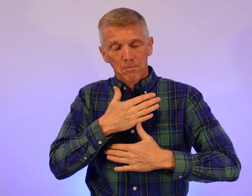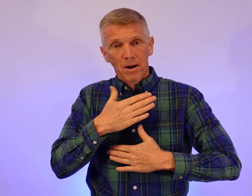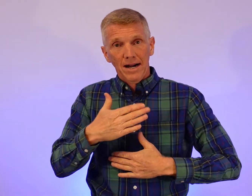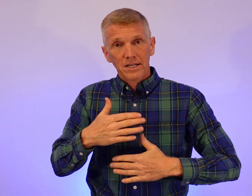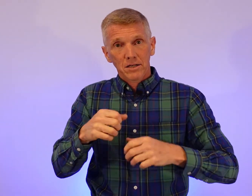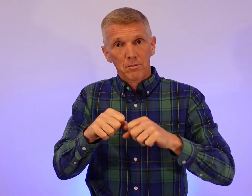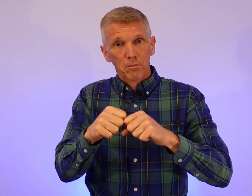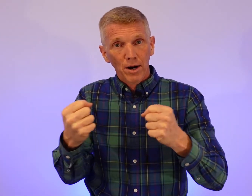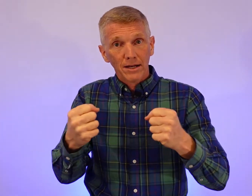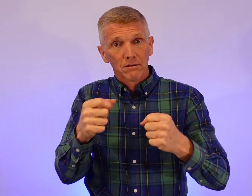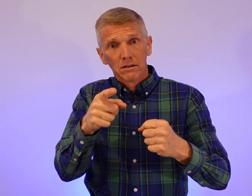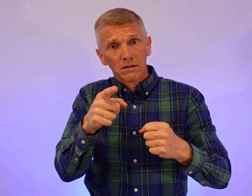Body break.